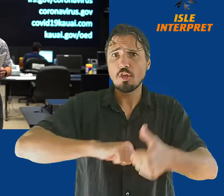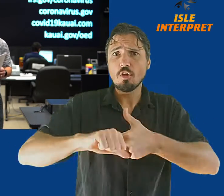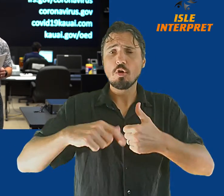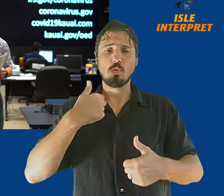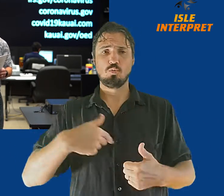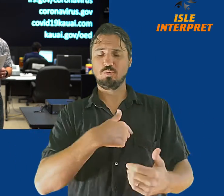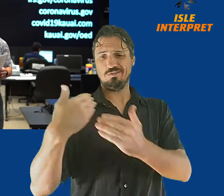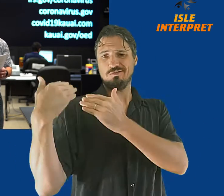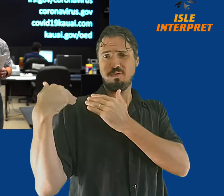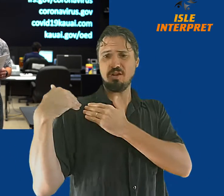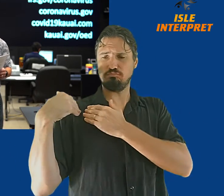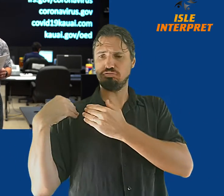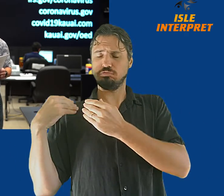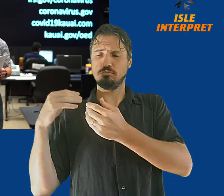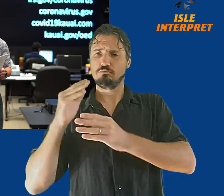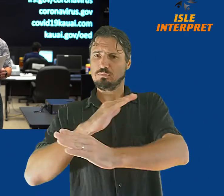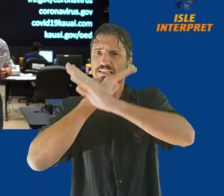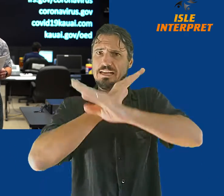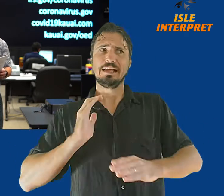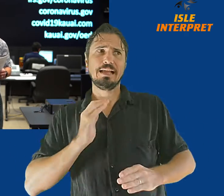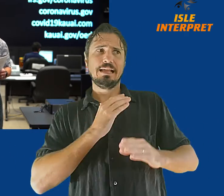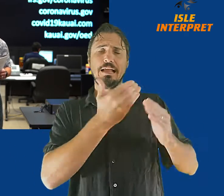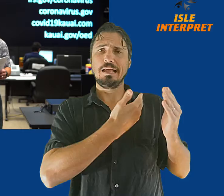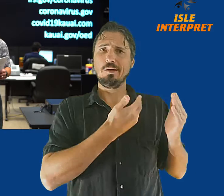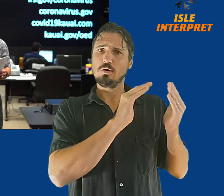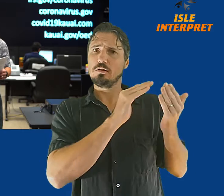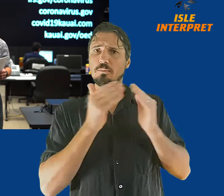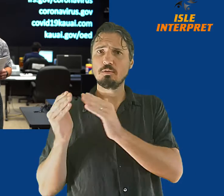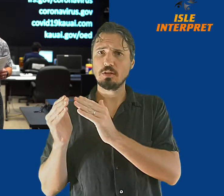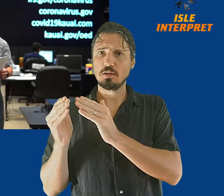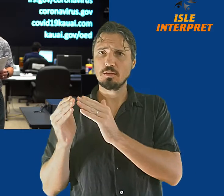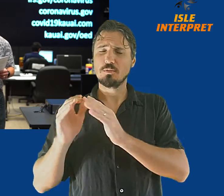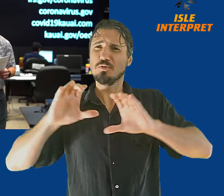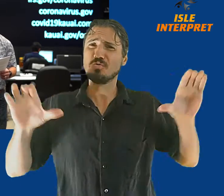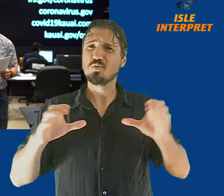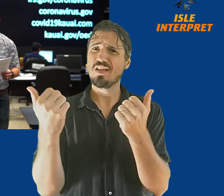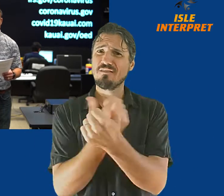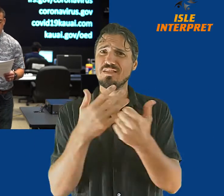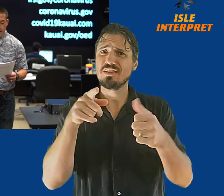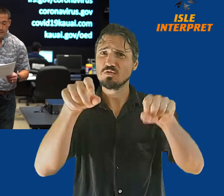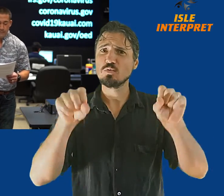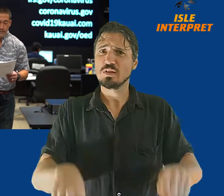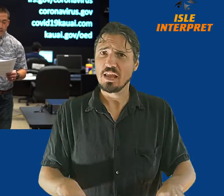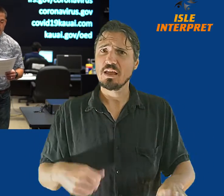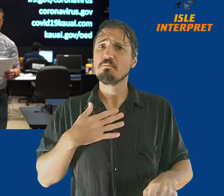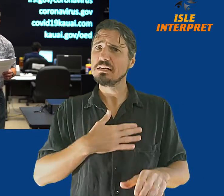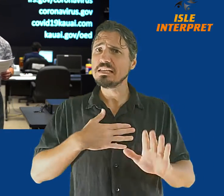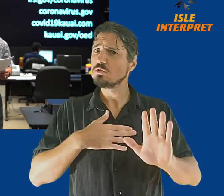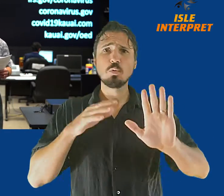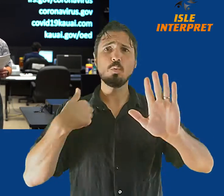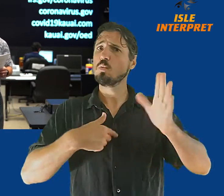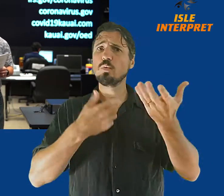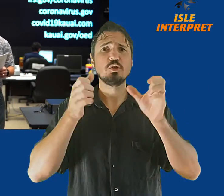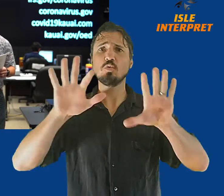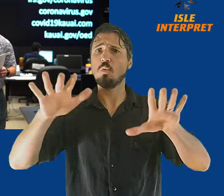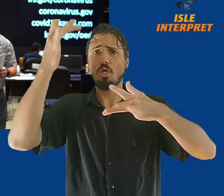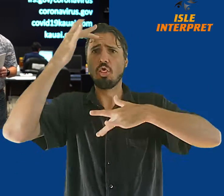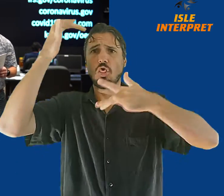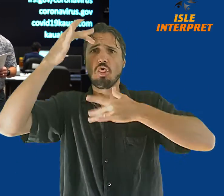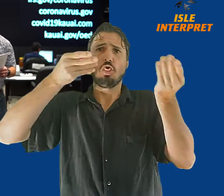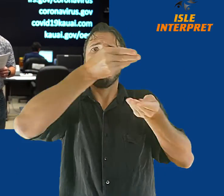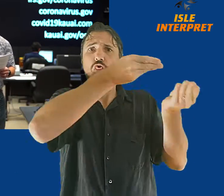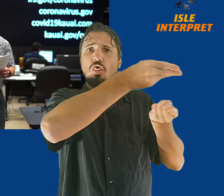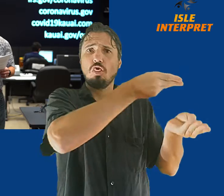keep doing all you can to prevent transmitting this disease. The health crisis is like a